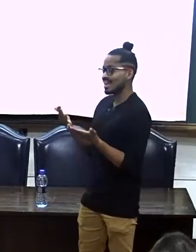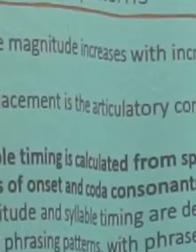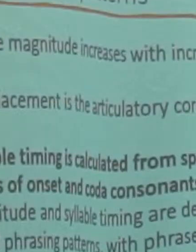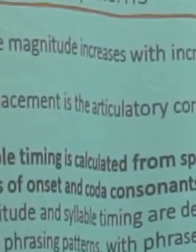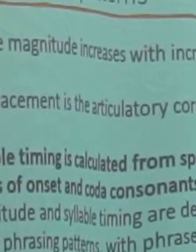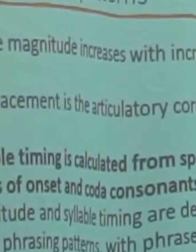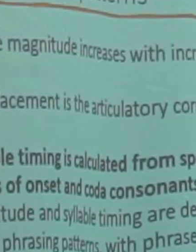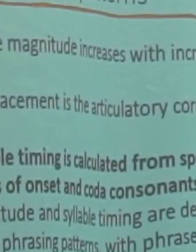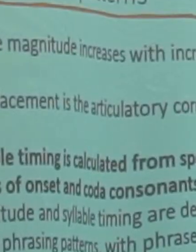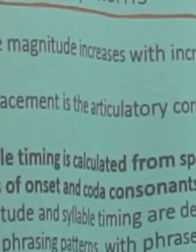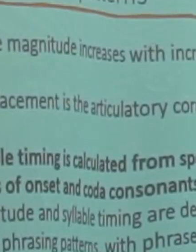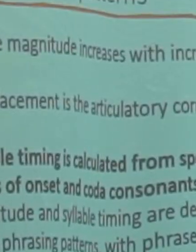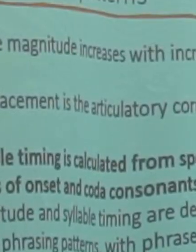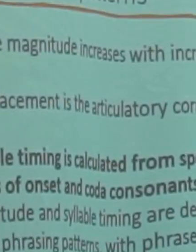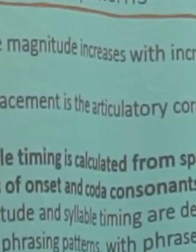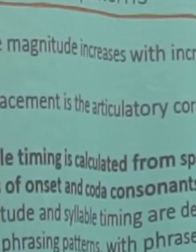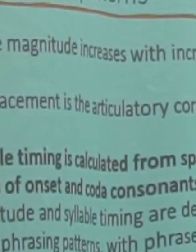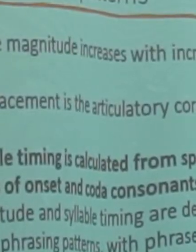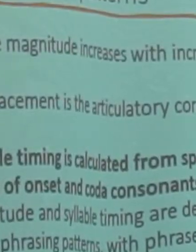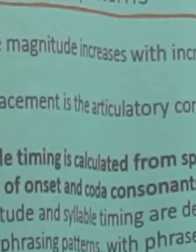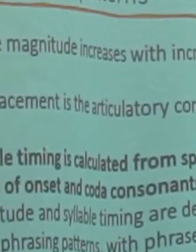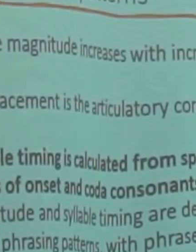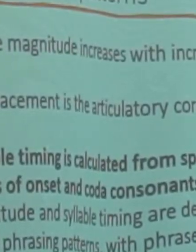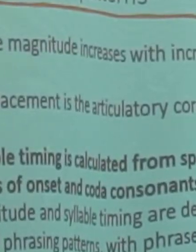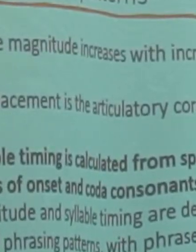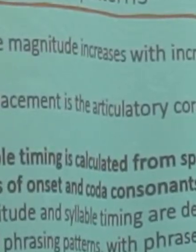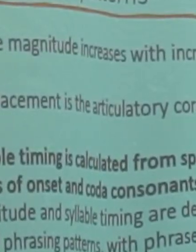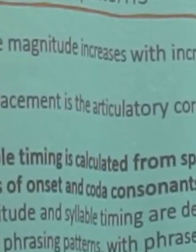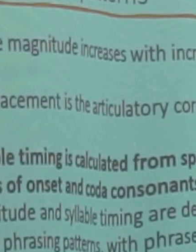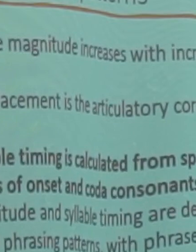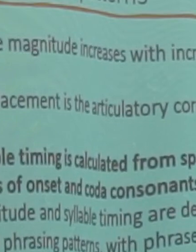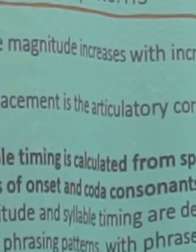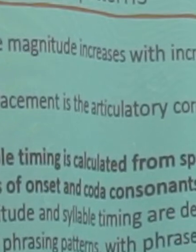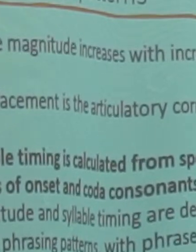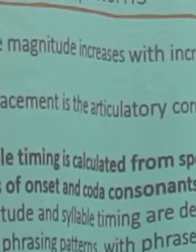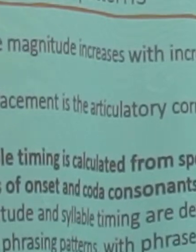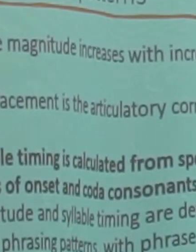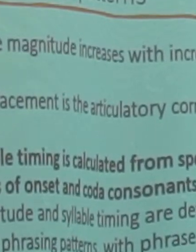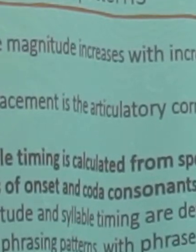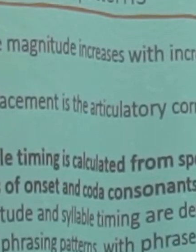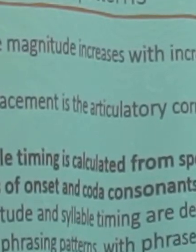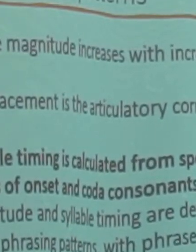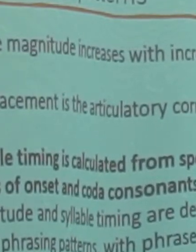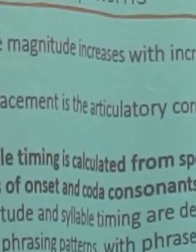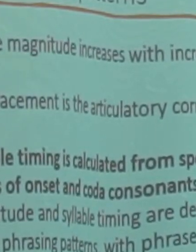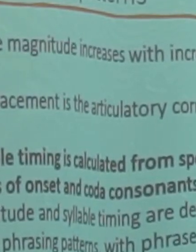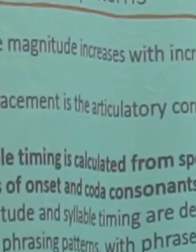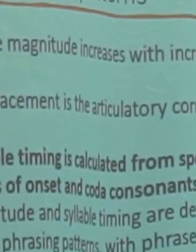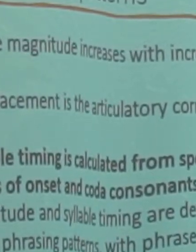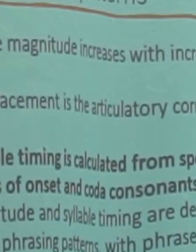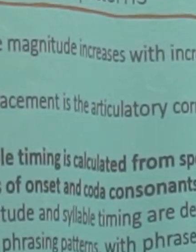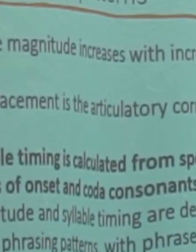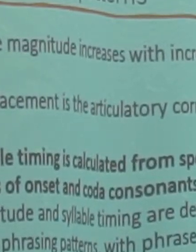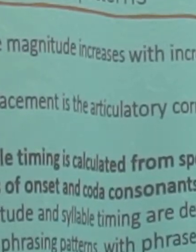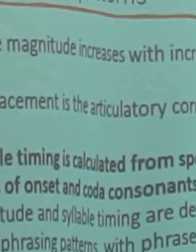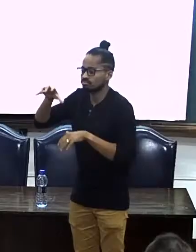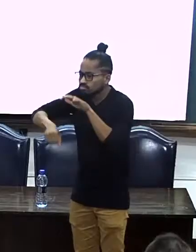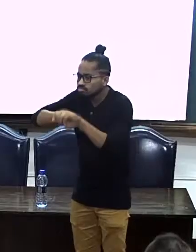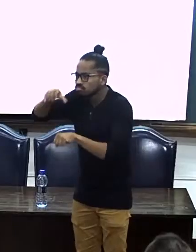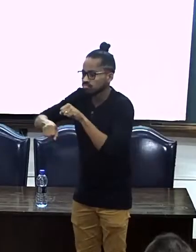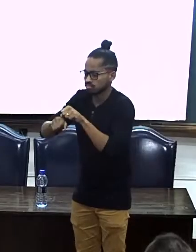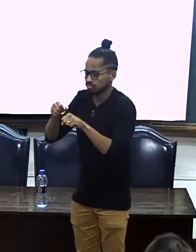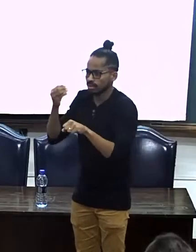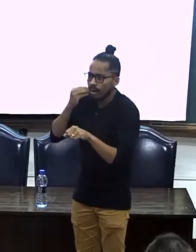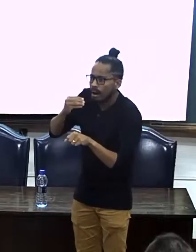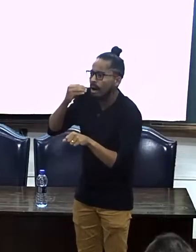all of these computational aspects of the model can and should be empirically tested. And